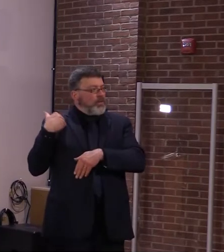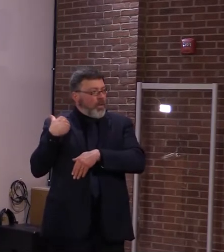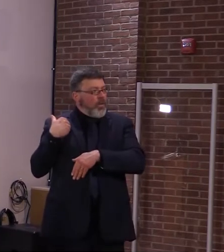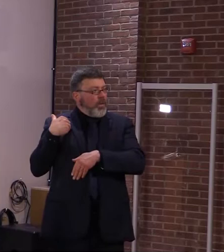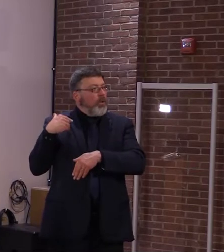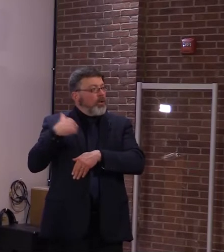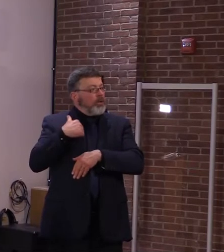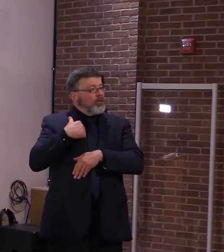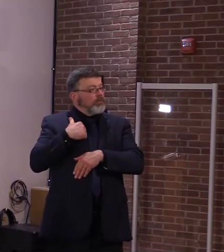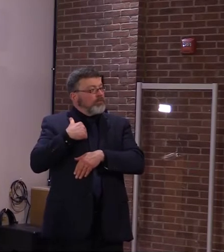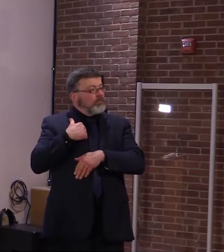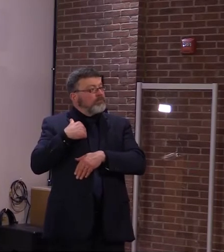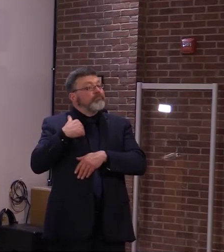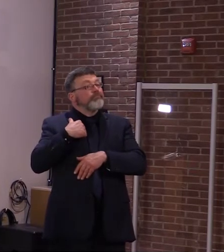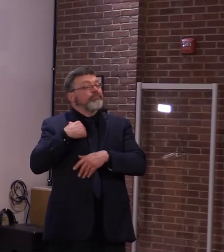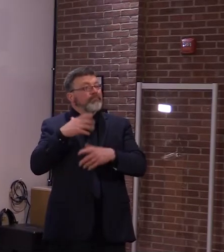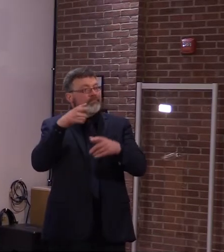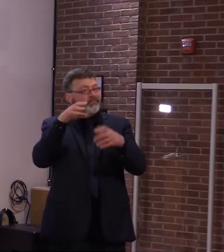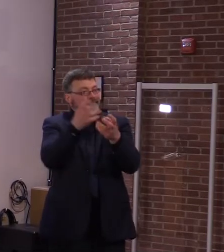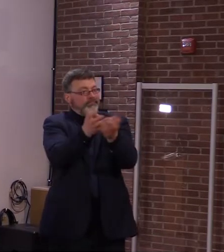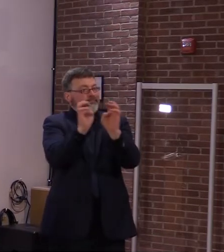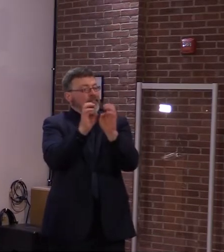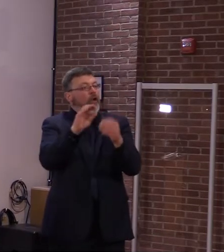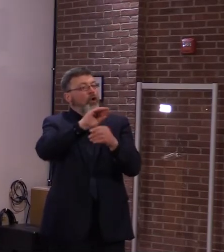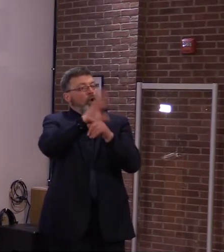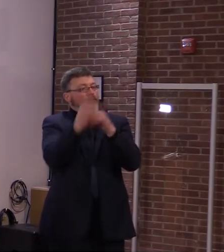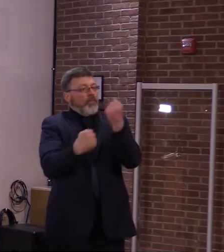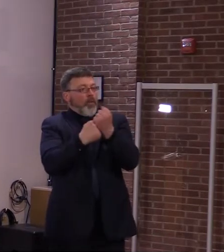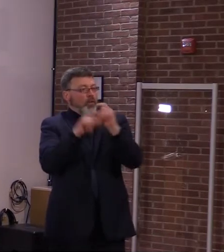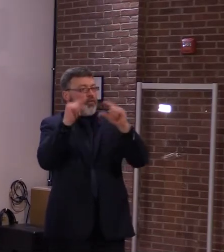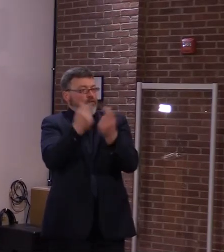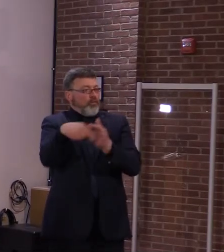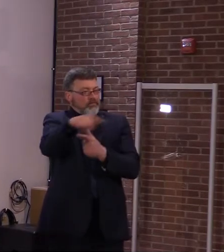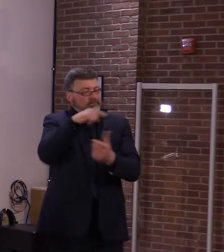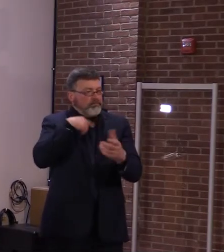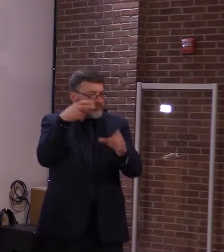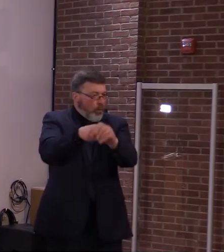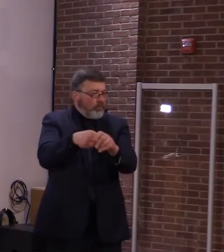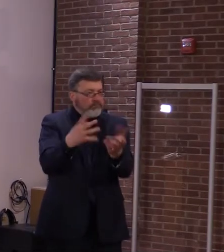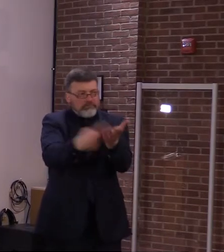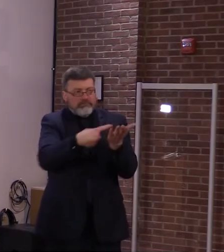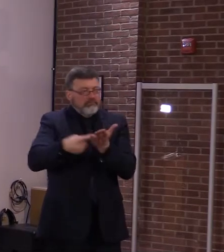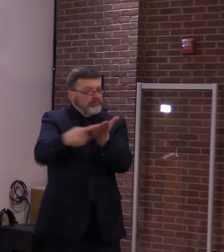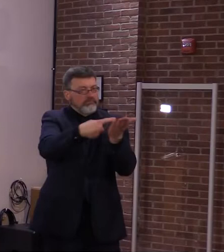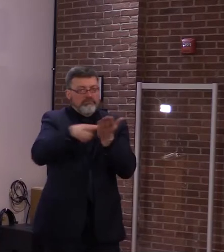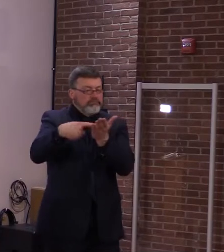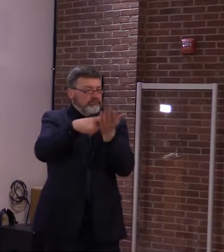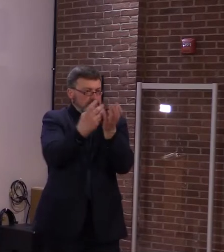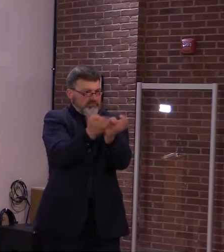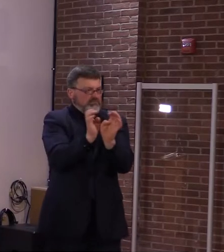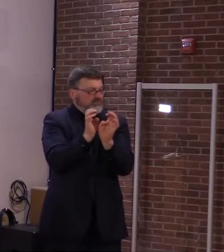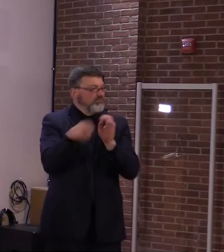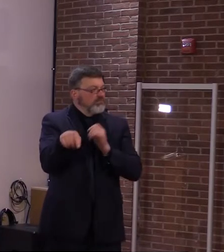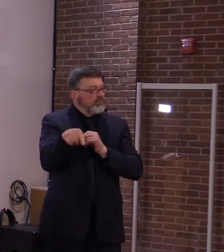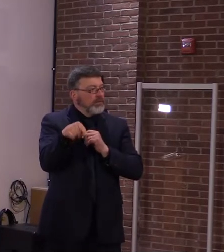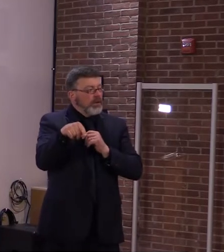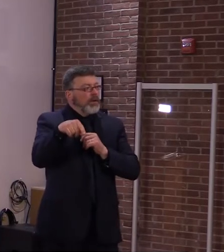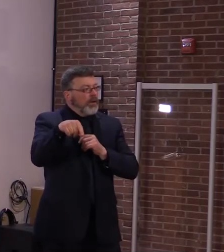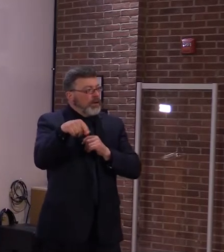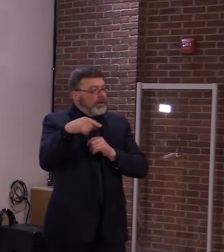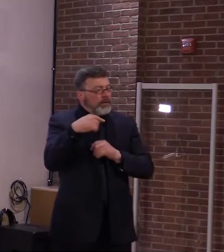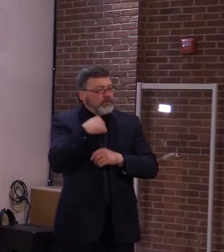and there were not, you know, there were people there, obviously, and they had very compelling stories to